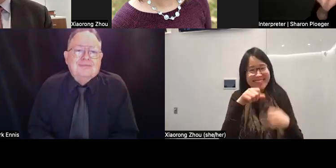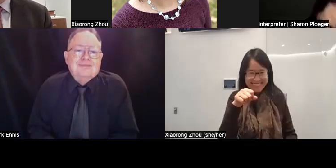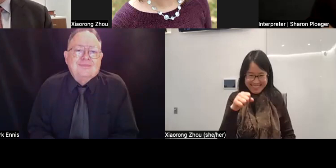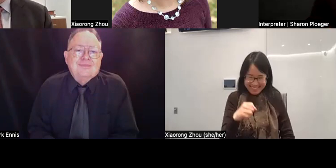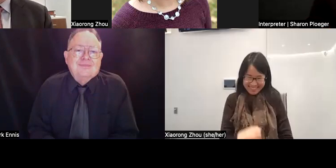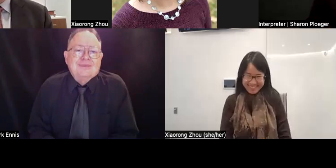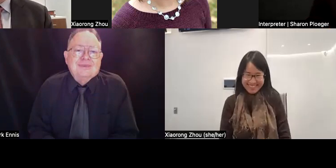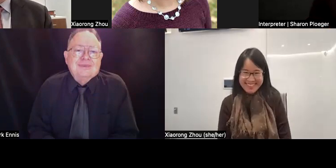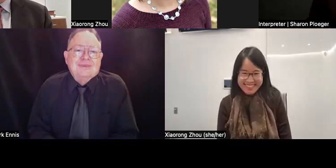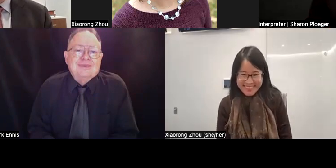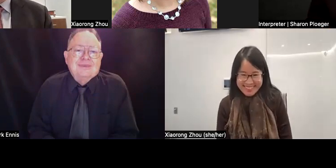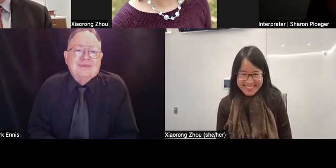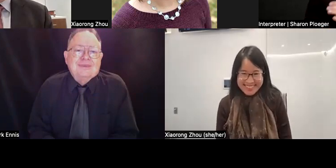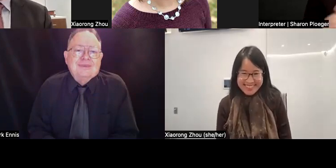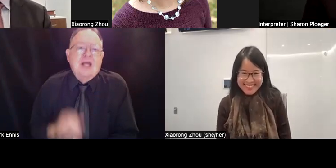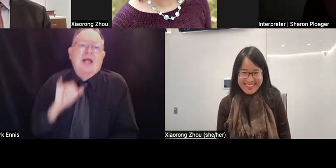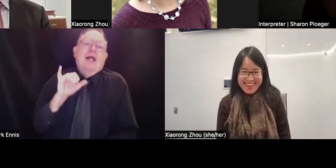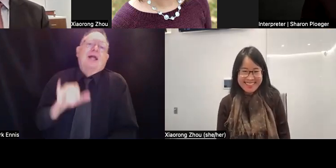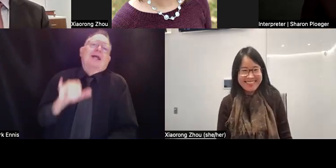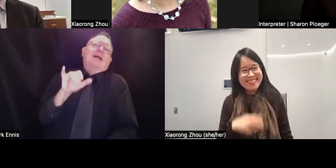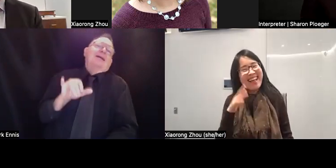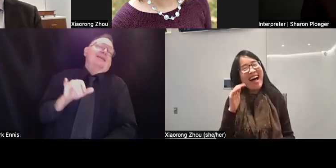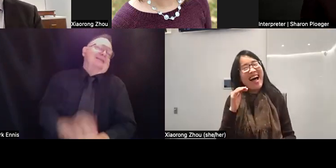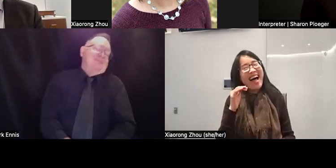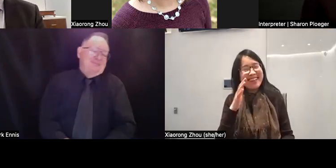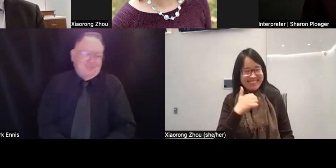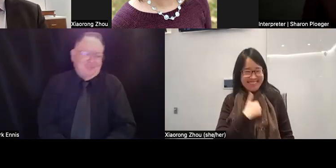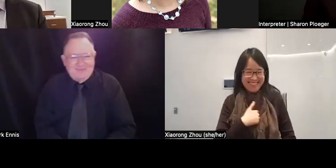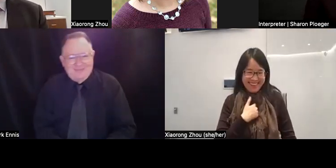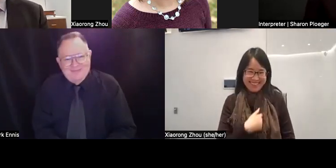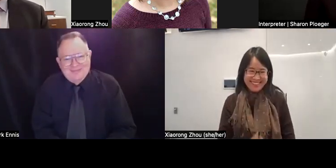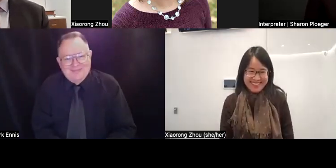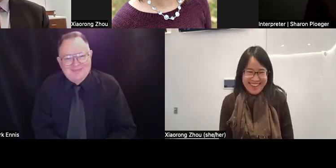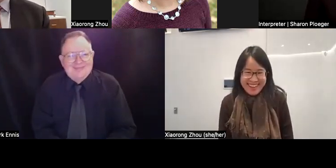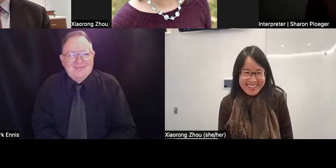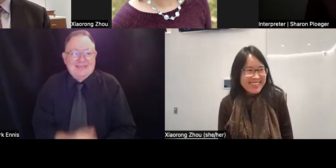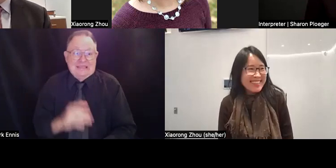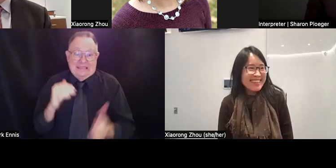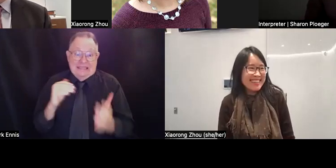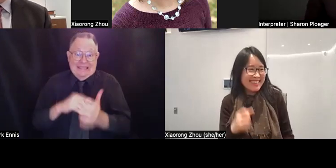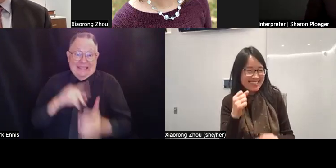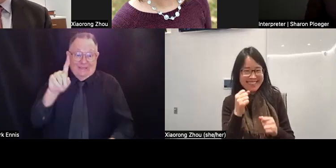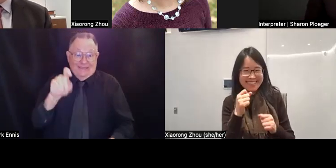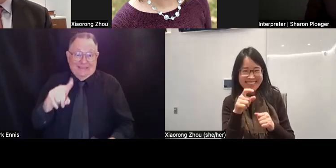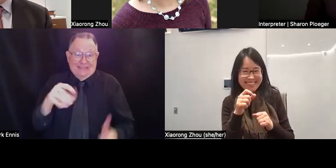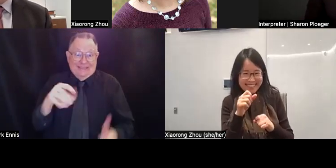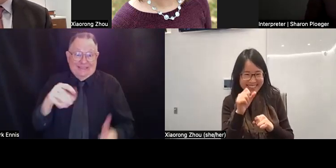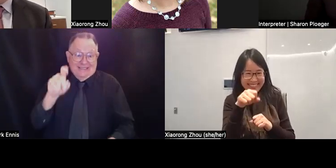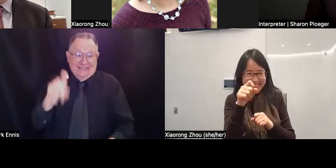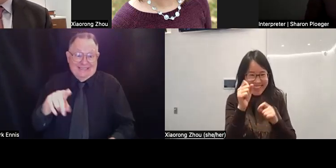I laugh because the interpreter froze halfway through your question. You want me to ask the question again? Sorry.